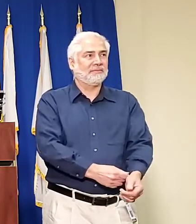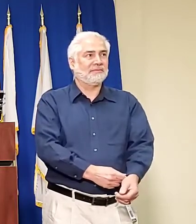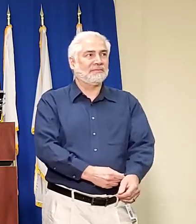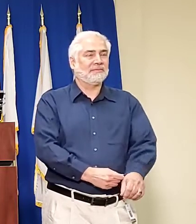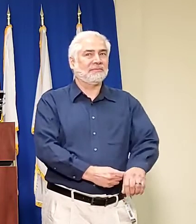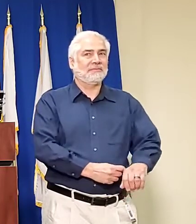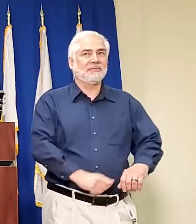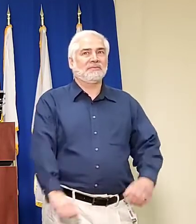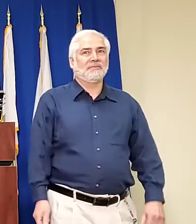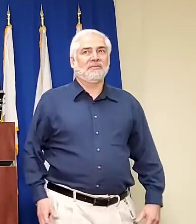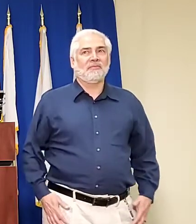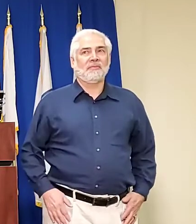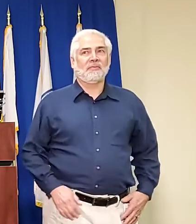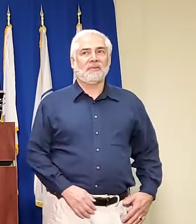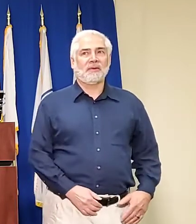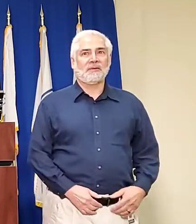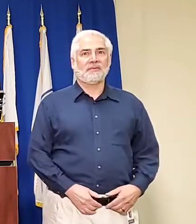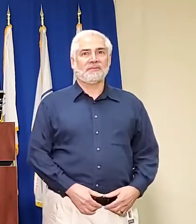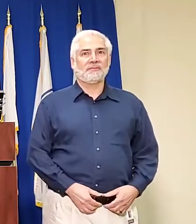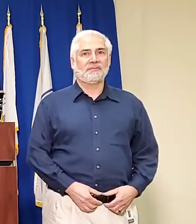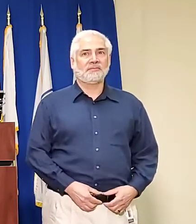we need to hit start on the camera?